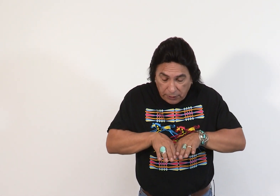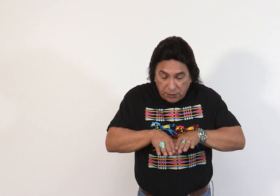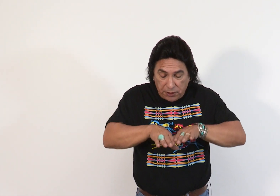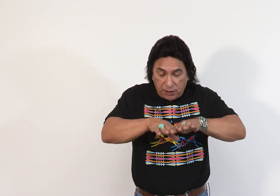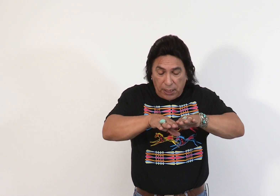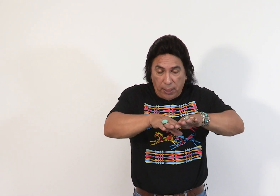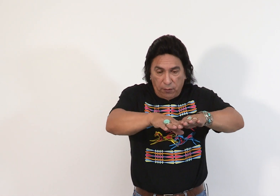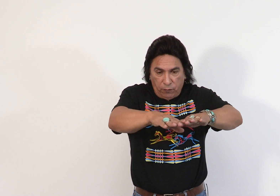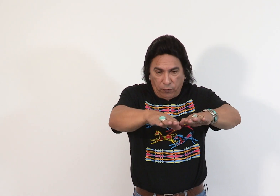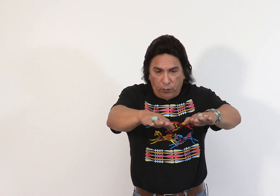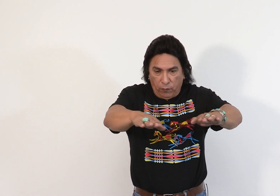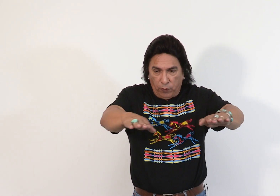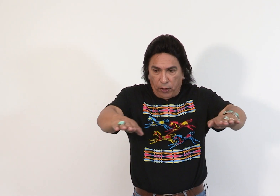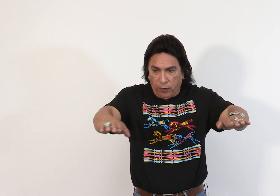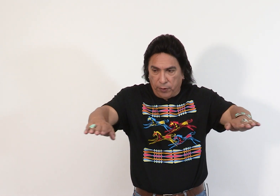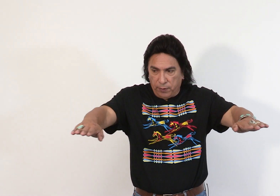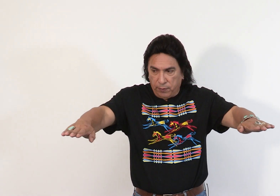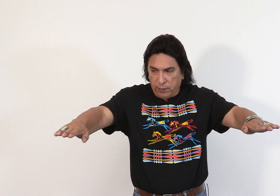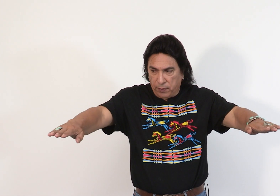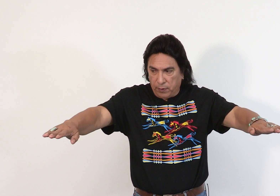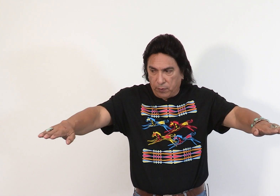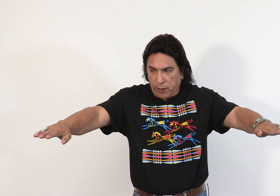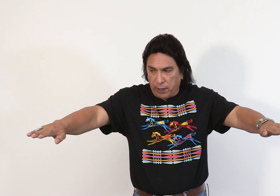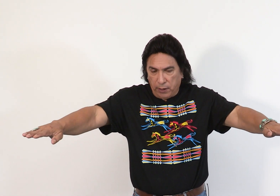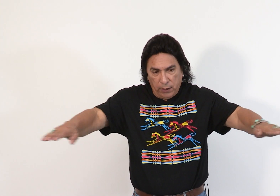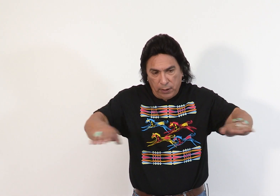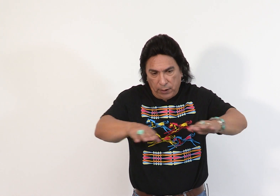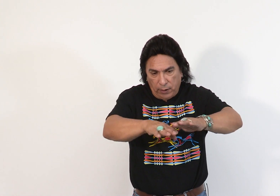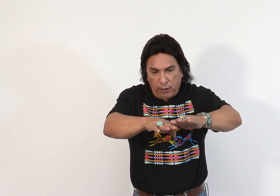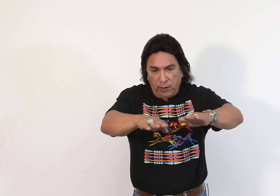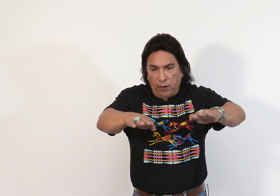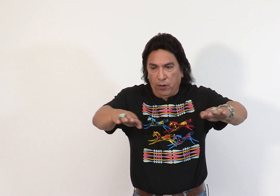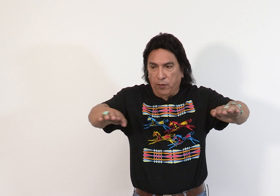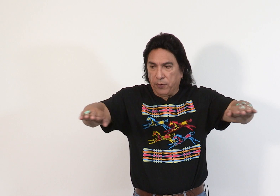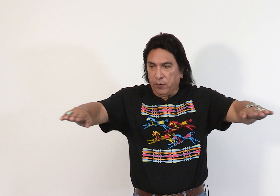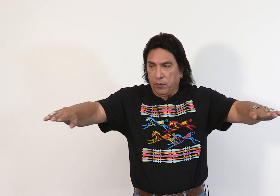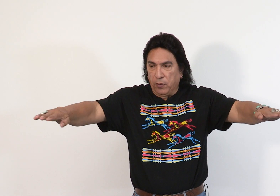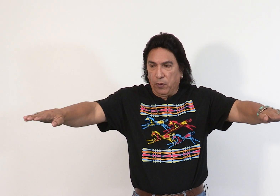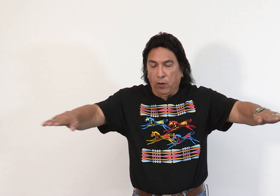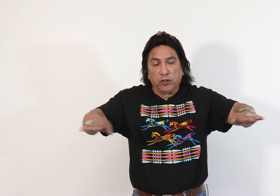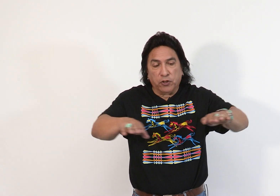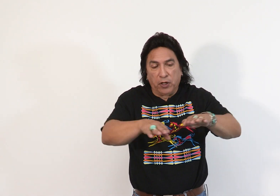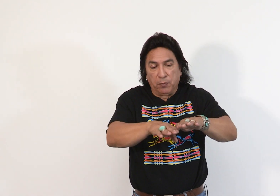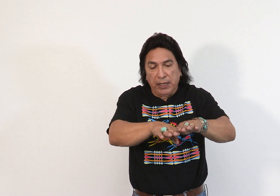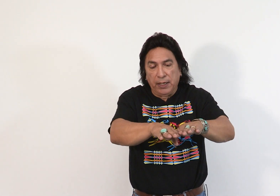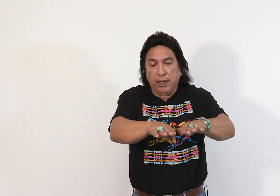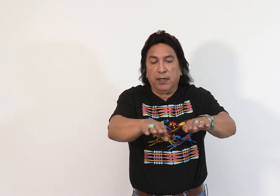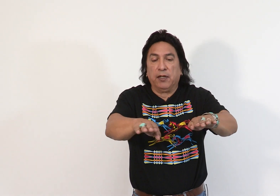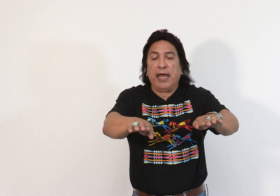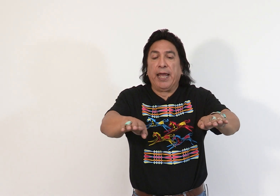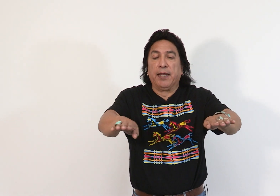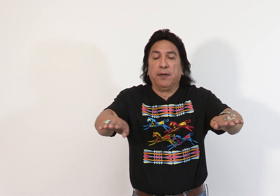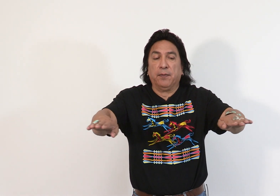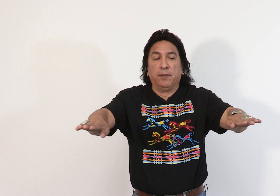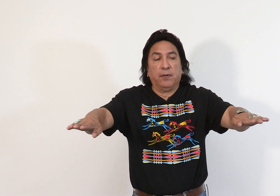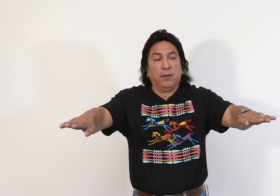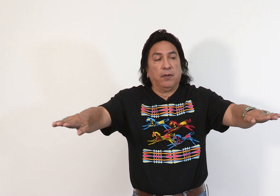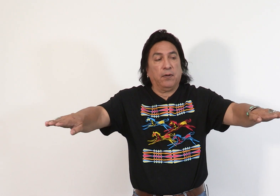this is a sign for the earth. Okay, earth also can be land,